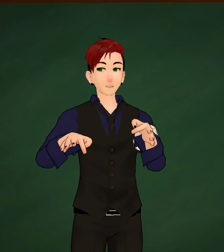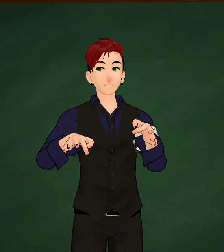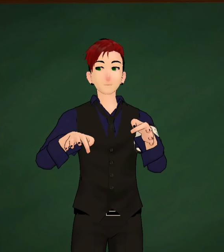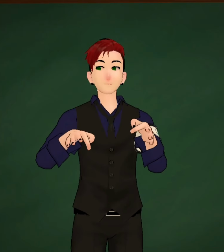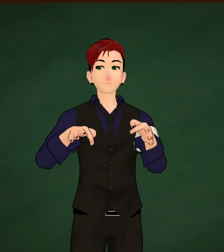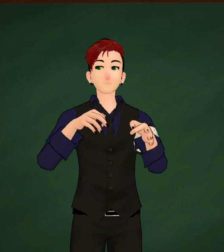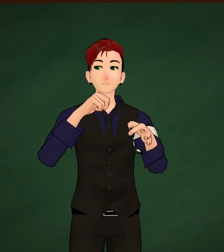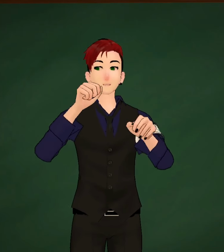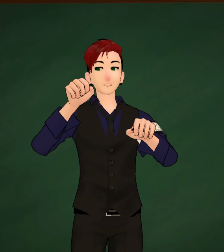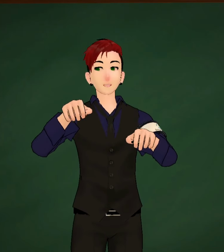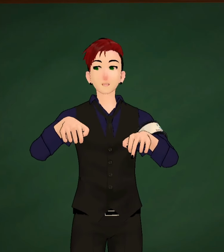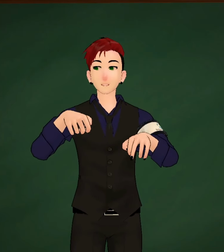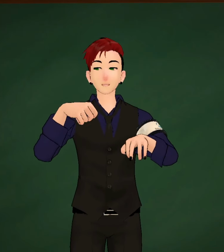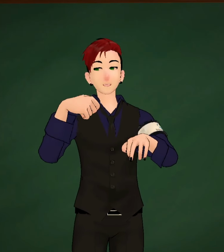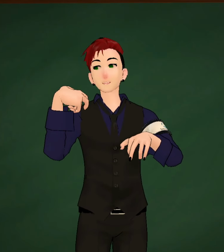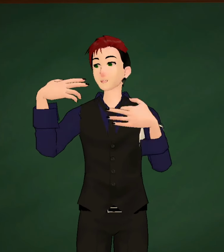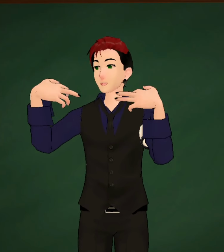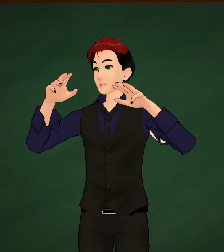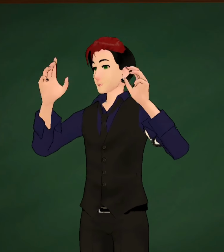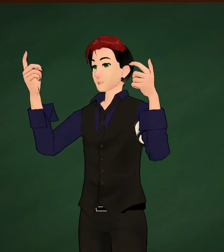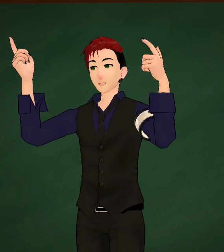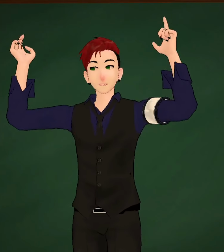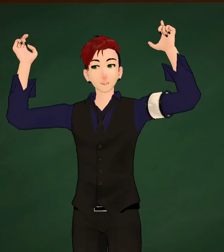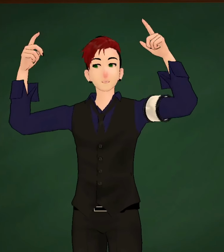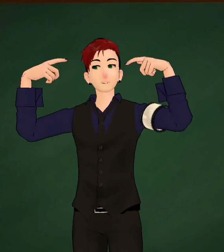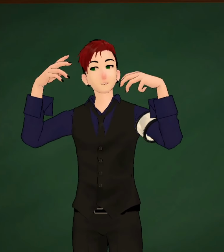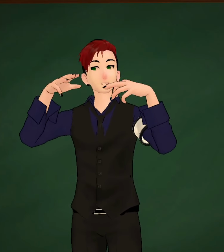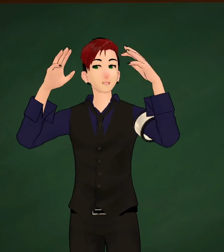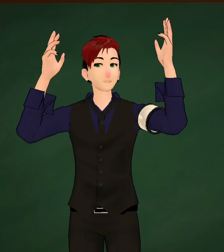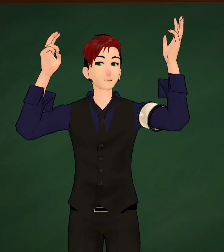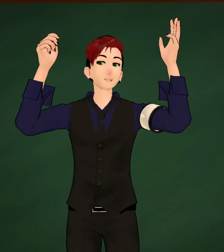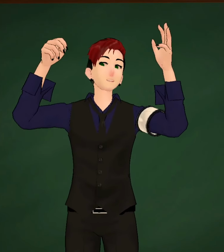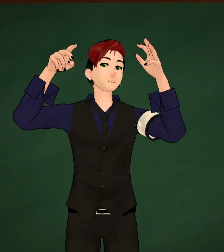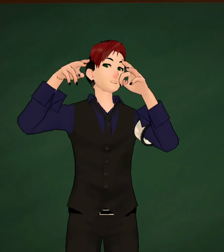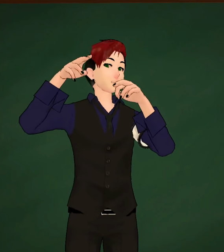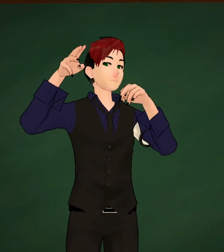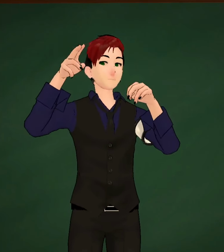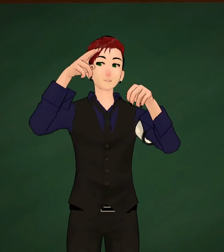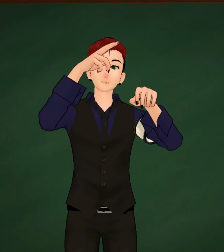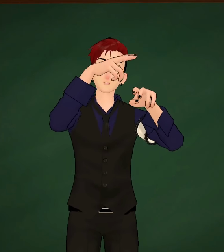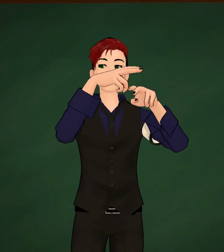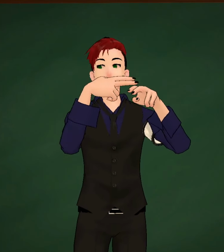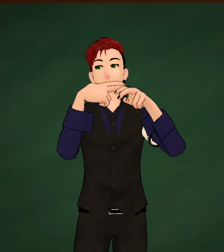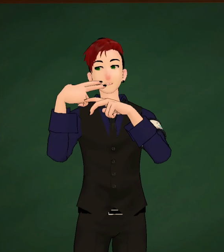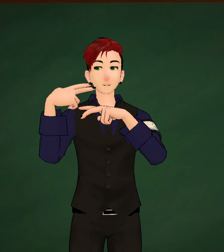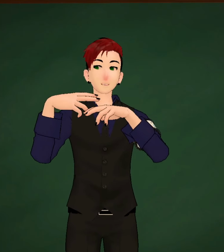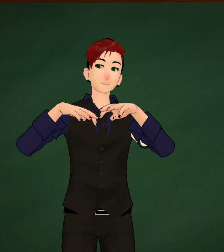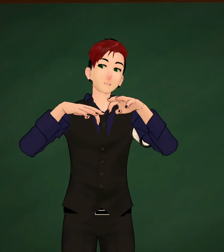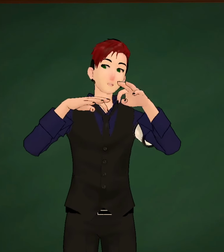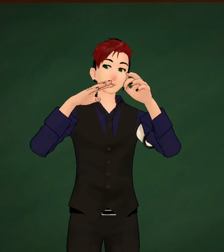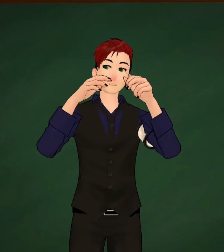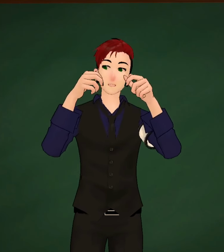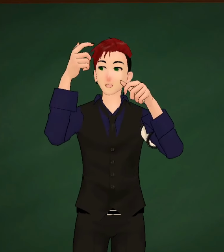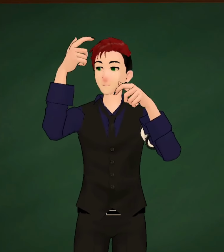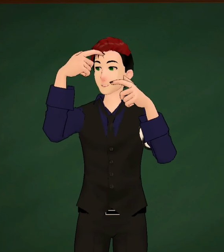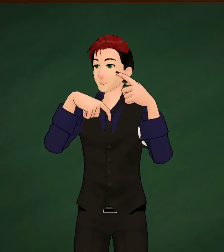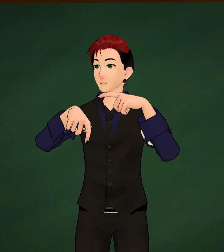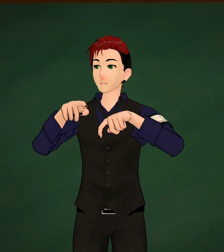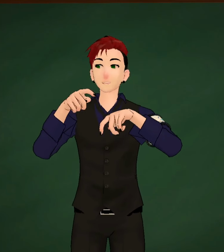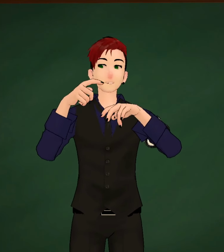language. They're not going to be able to have a class like this where they talk about, hey, you know, noun versus verb, conceptual